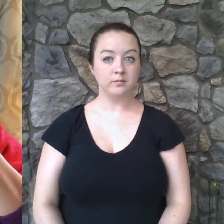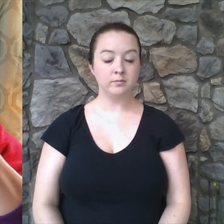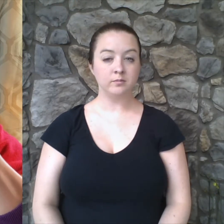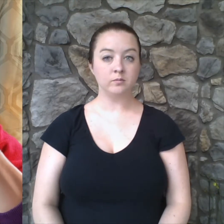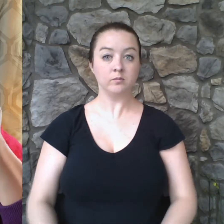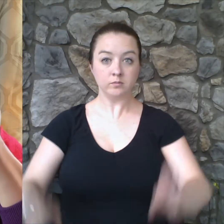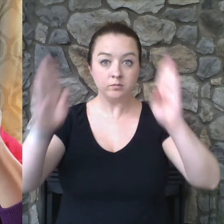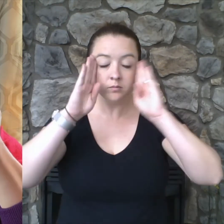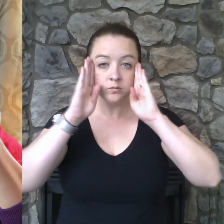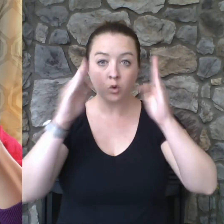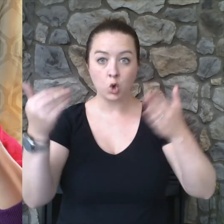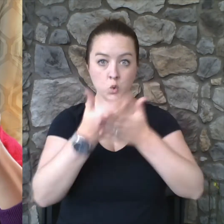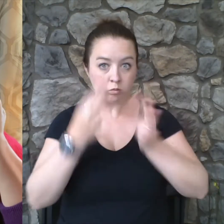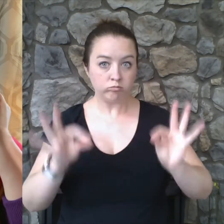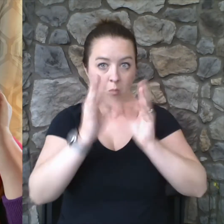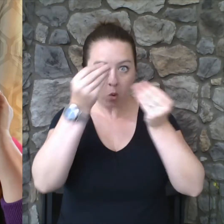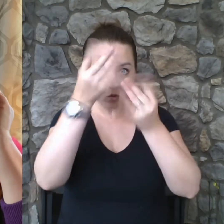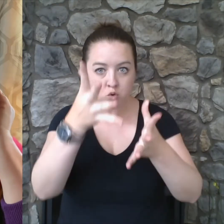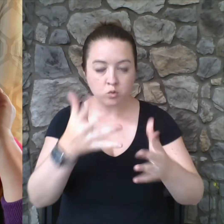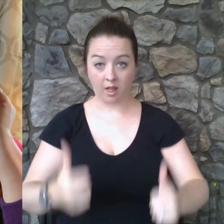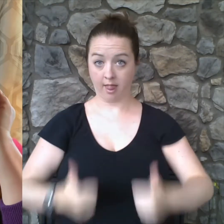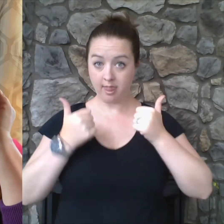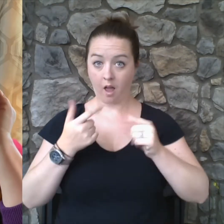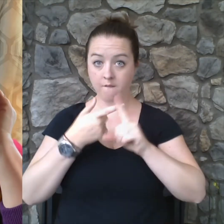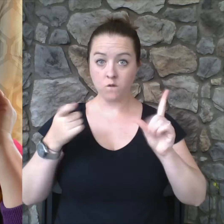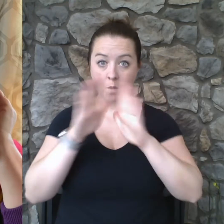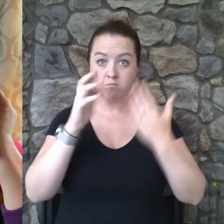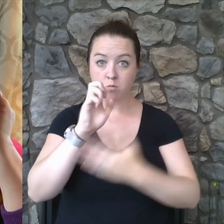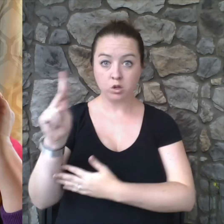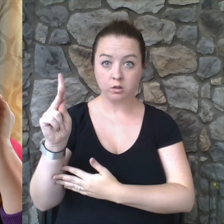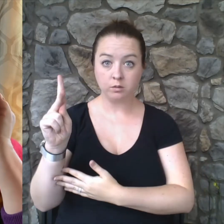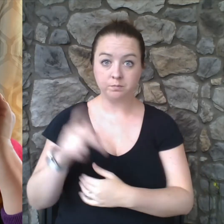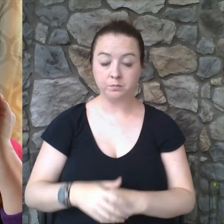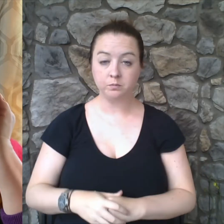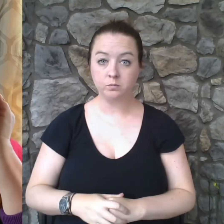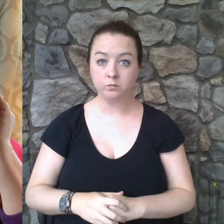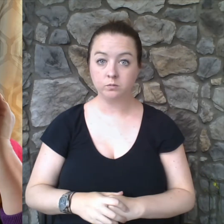Breaking news, live from the book nook.